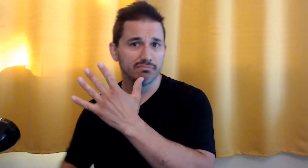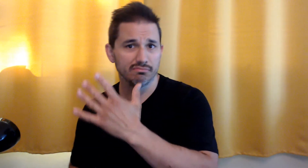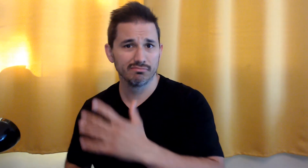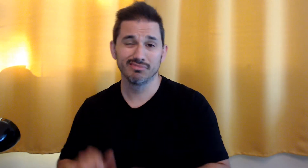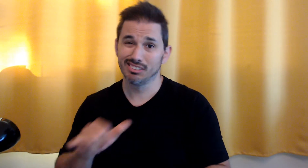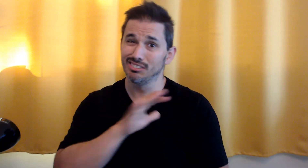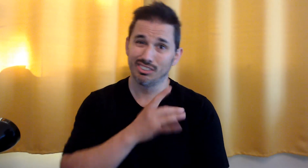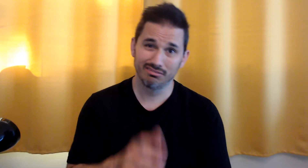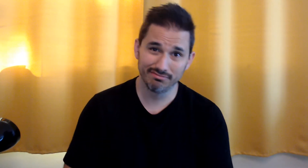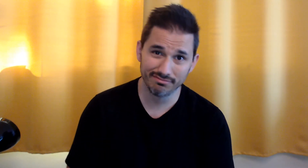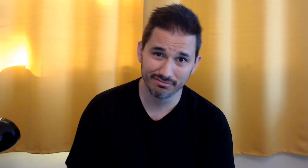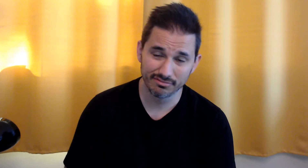press.